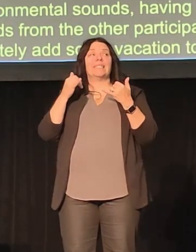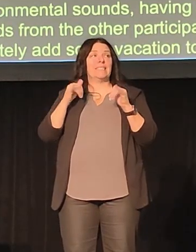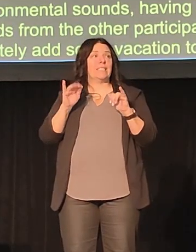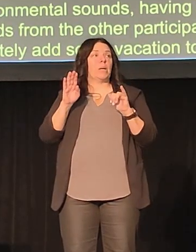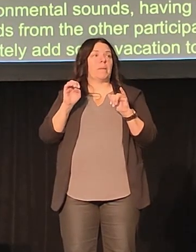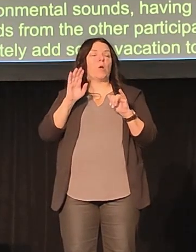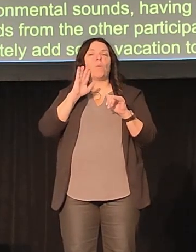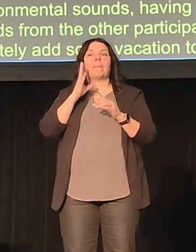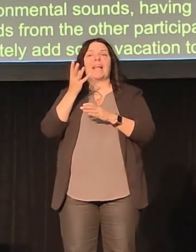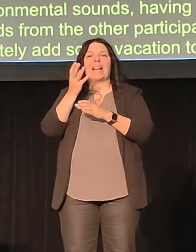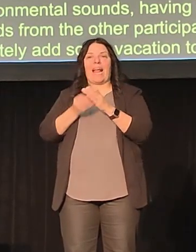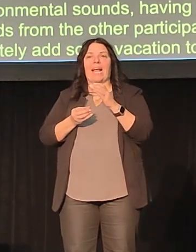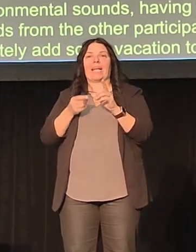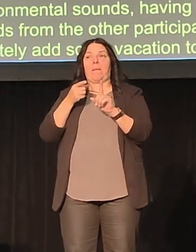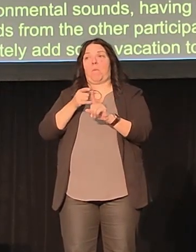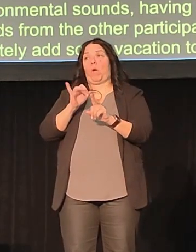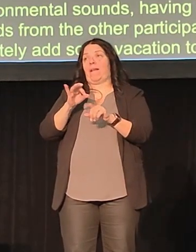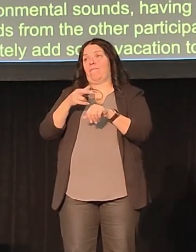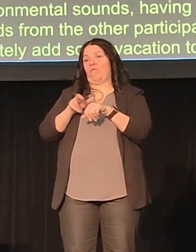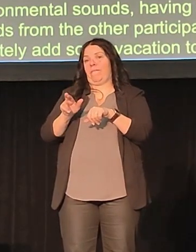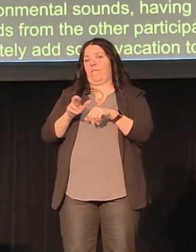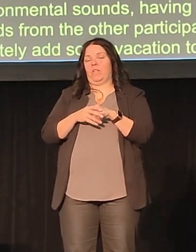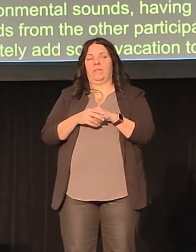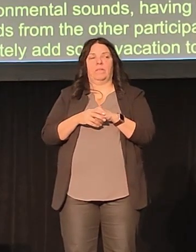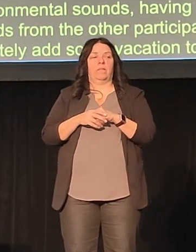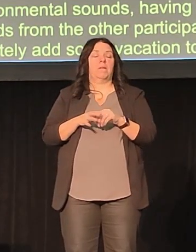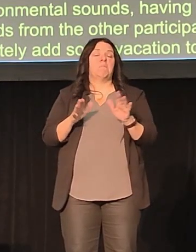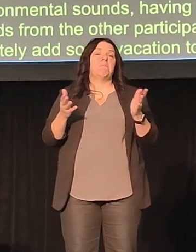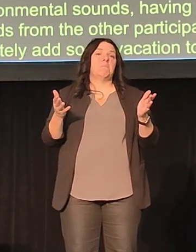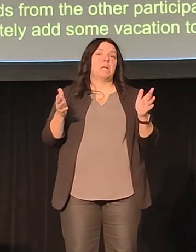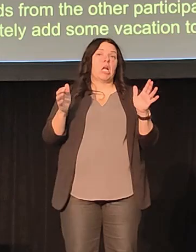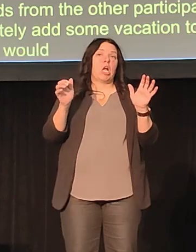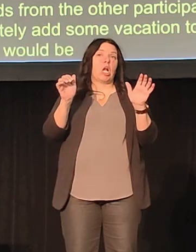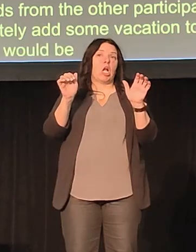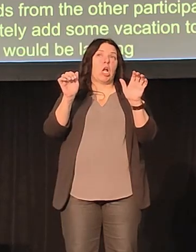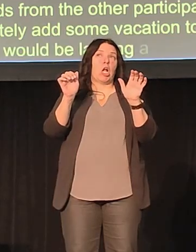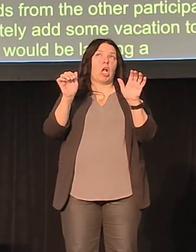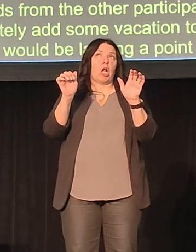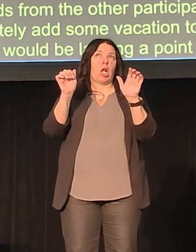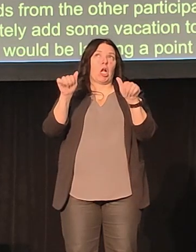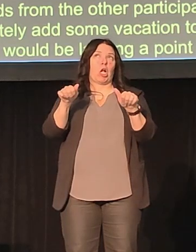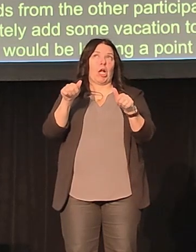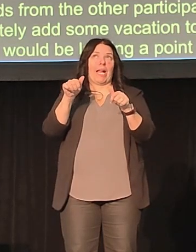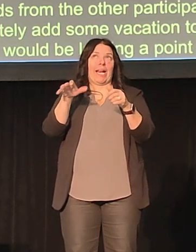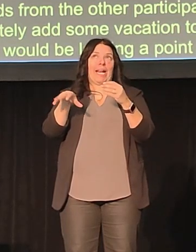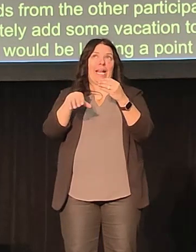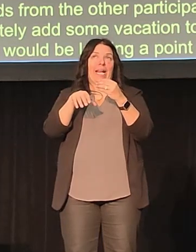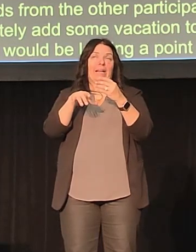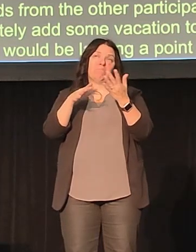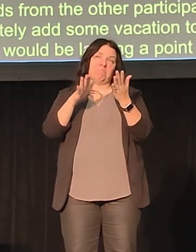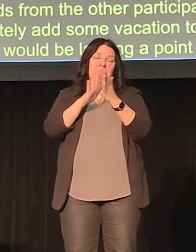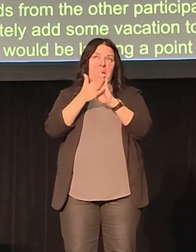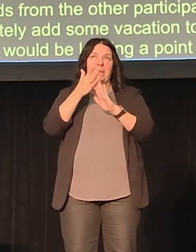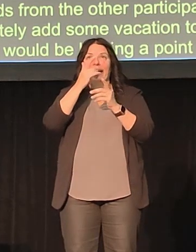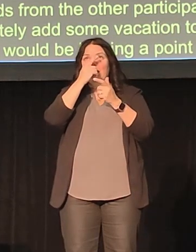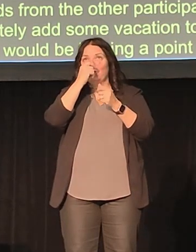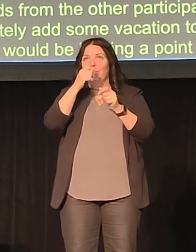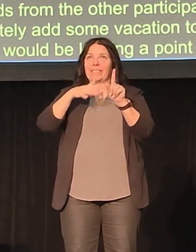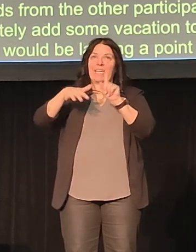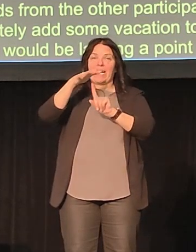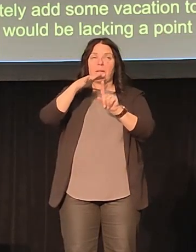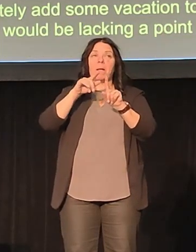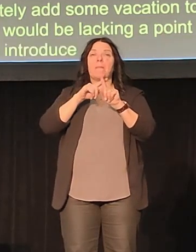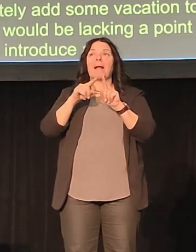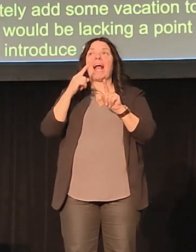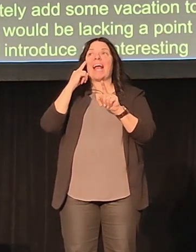be lacking a point of reference. It could introduce an interesting dynamic, but I also think reiterating on